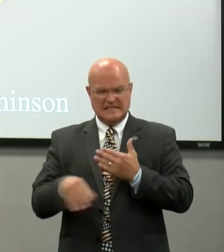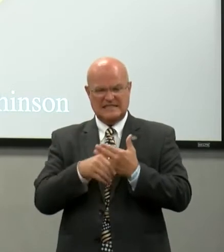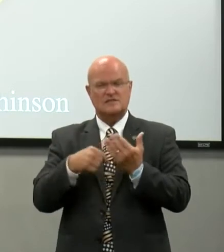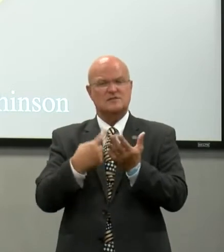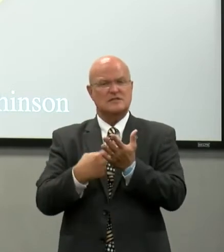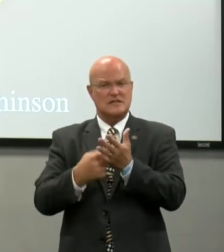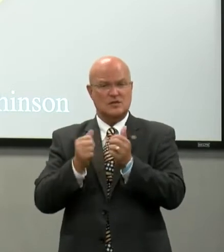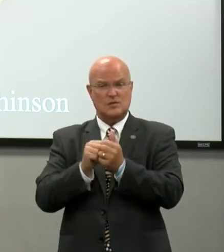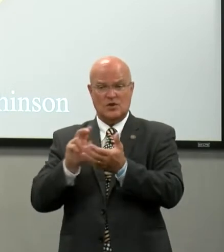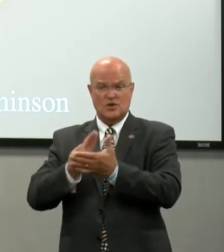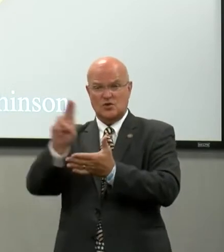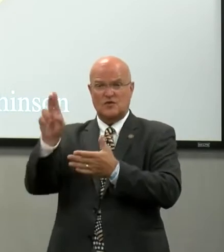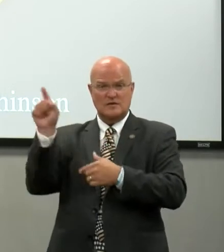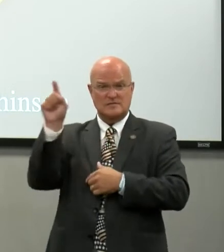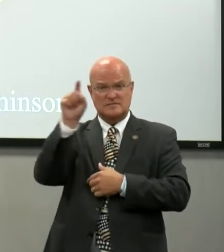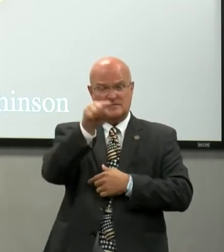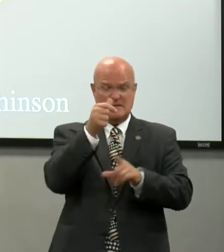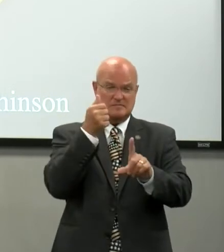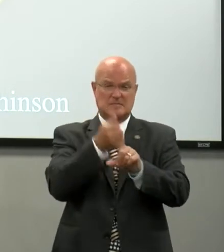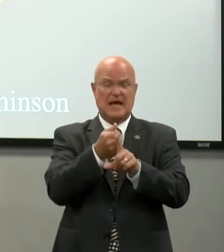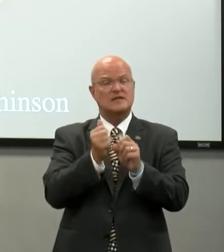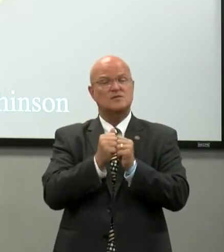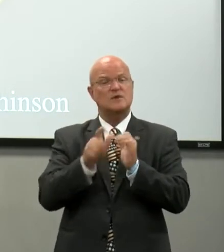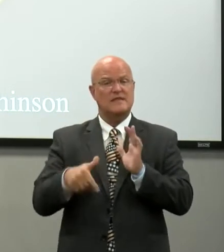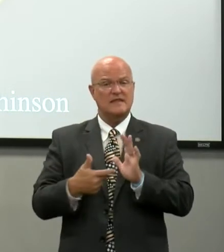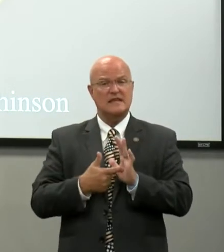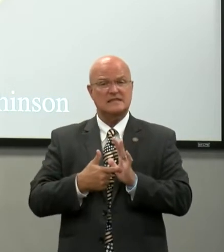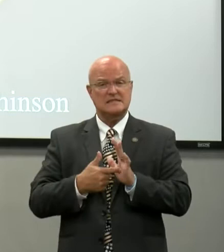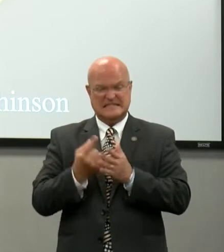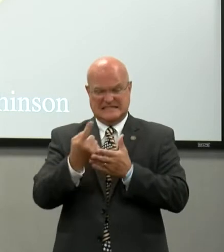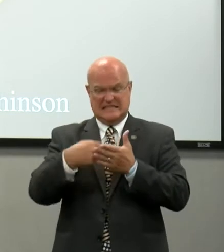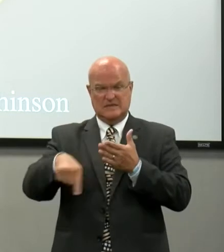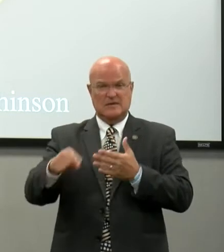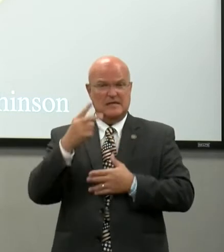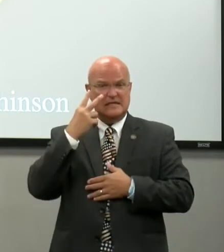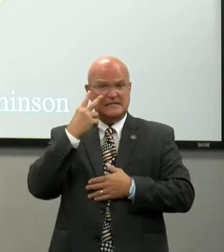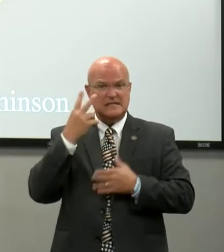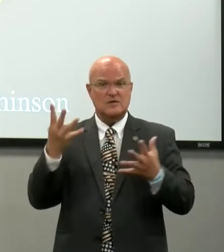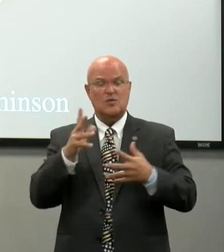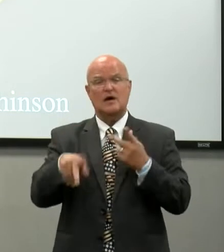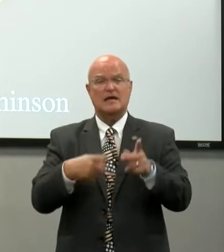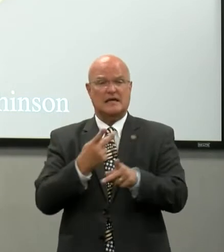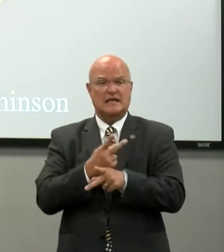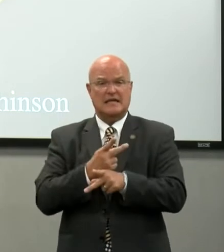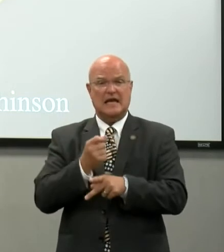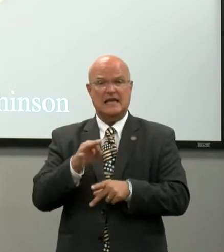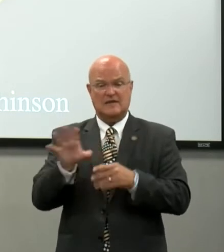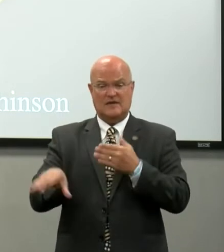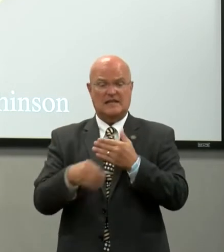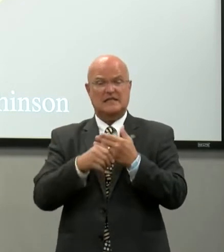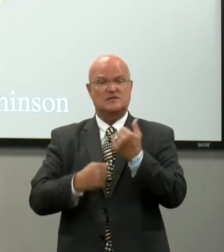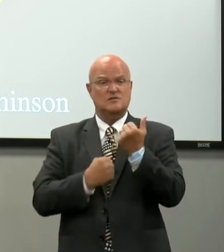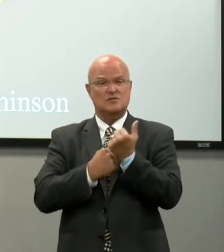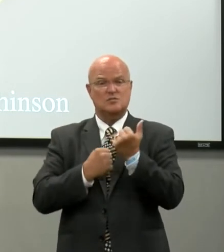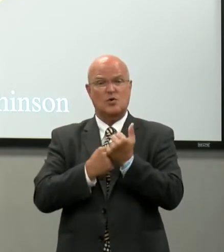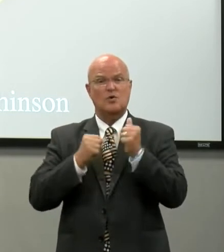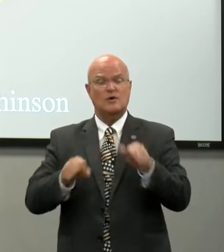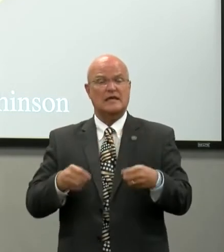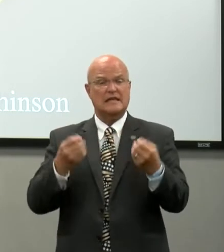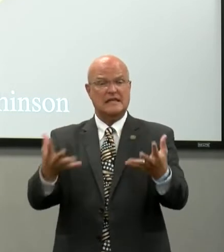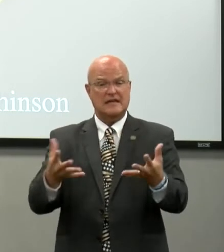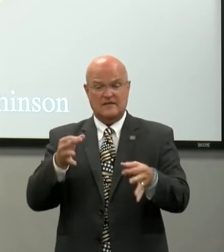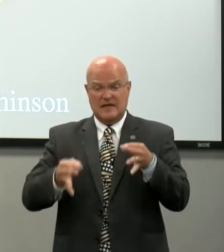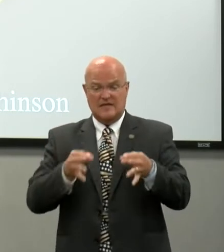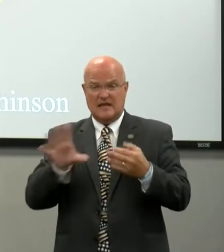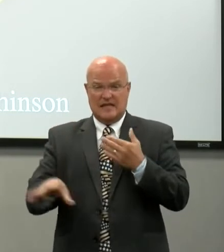discussions with universities that have been impacted with this next week to see what kind of additional support we can give and